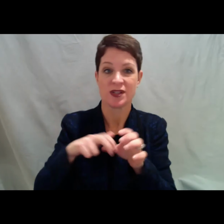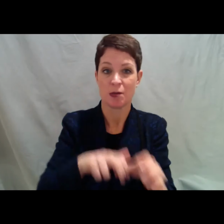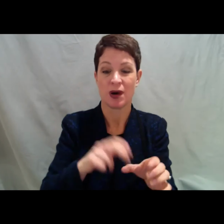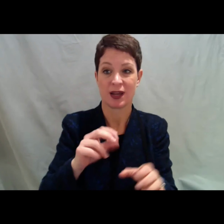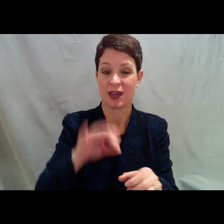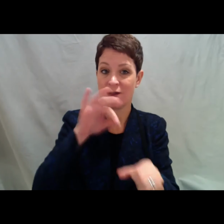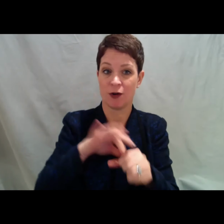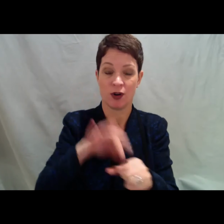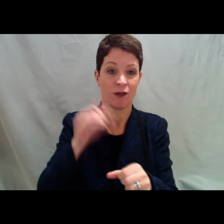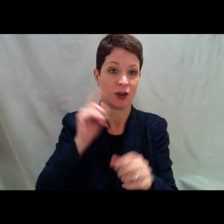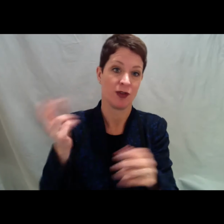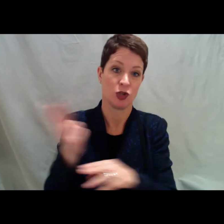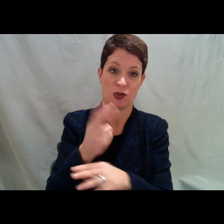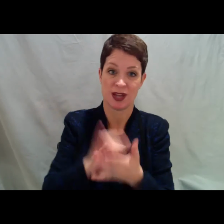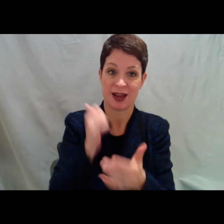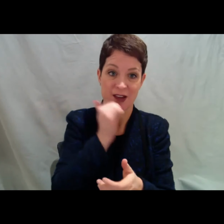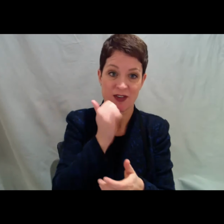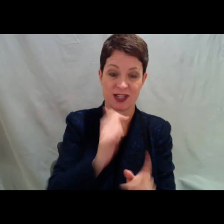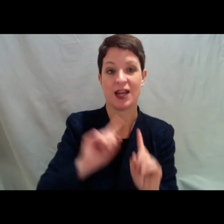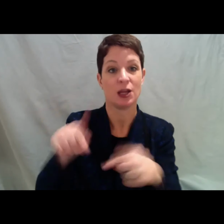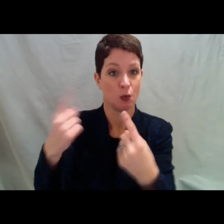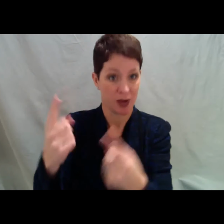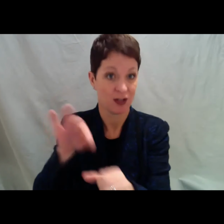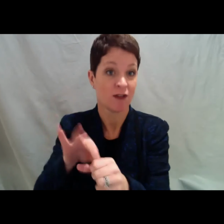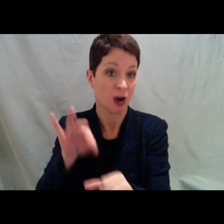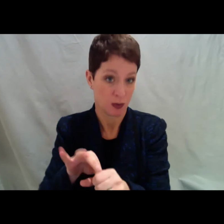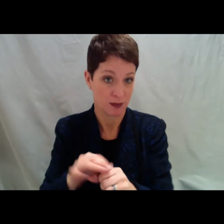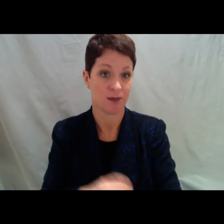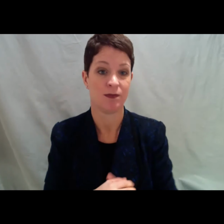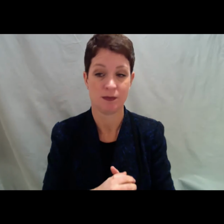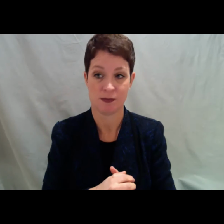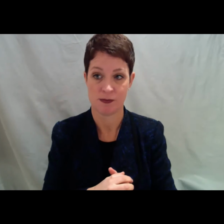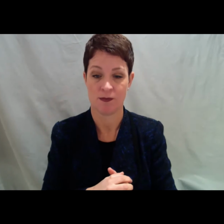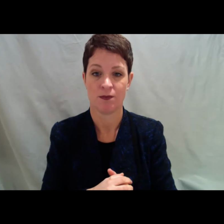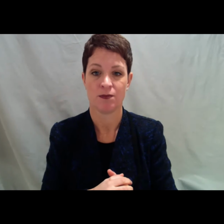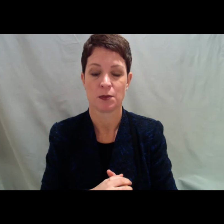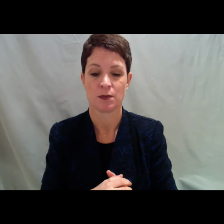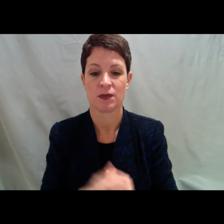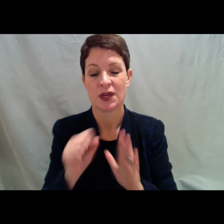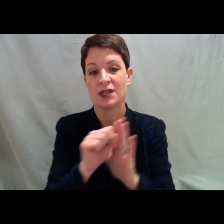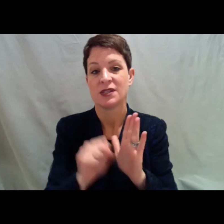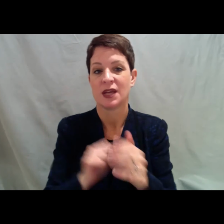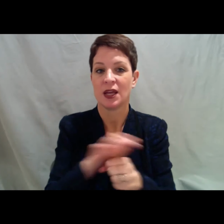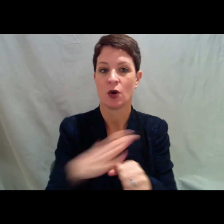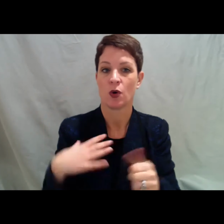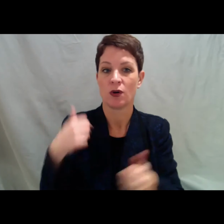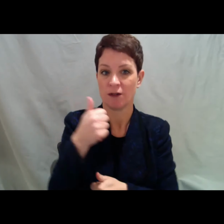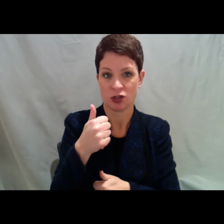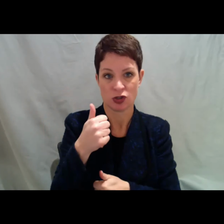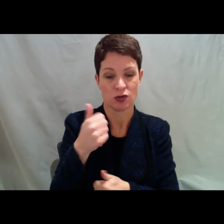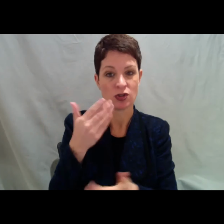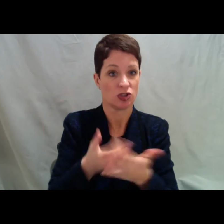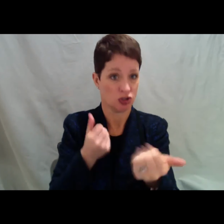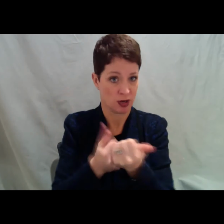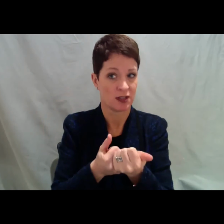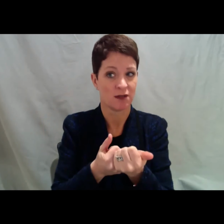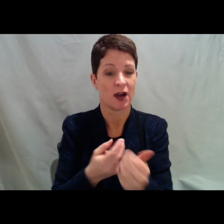election day, and he was able to vote. State and local officials justified